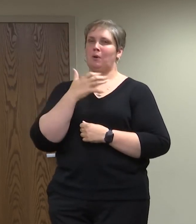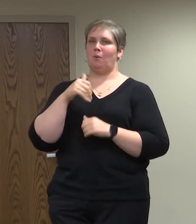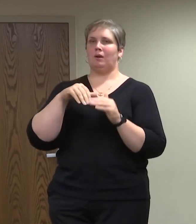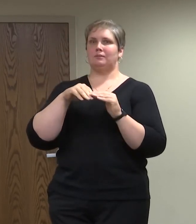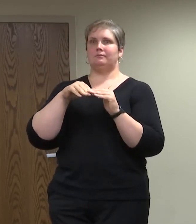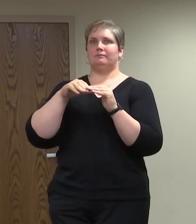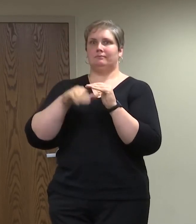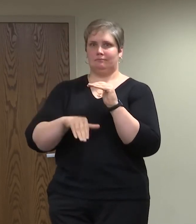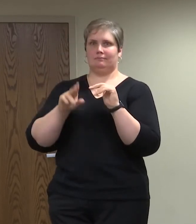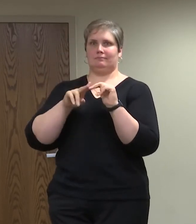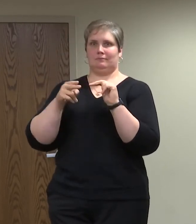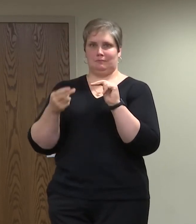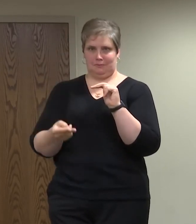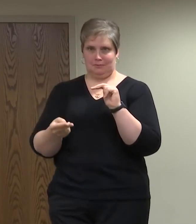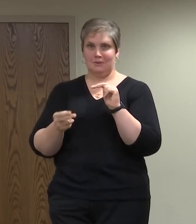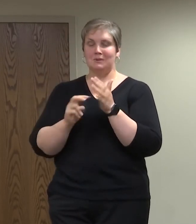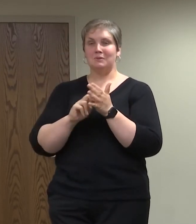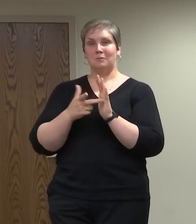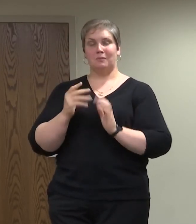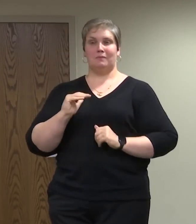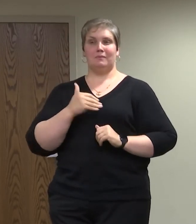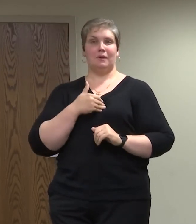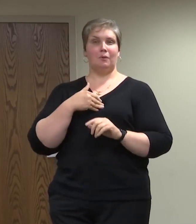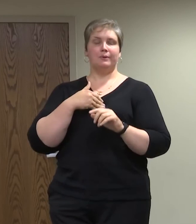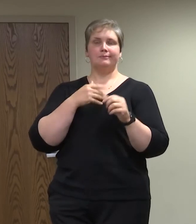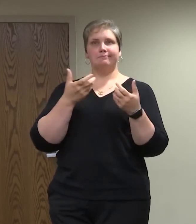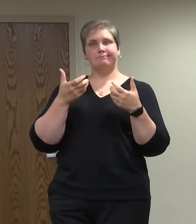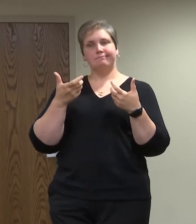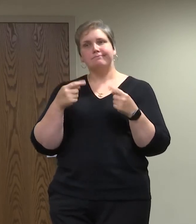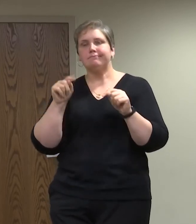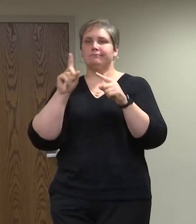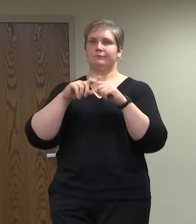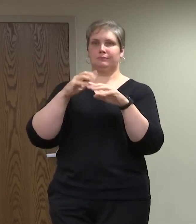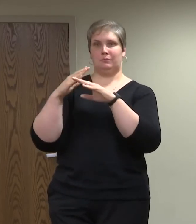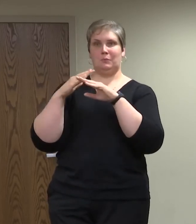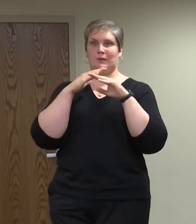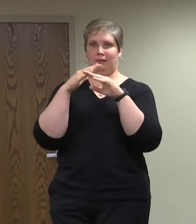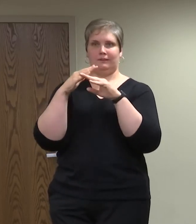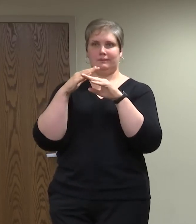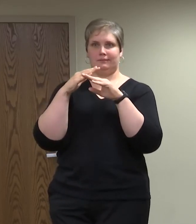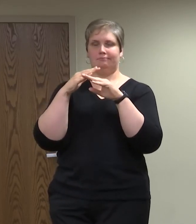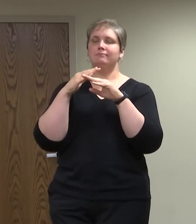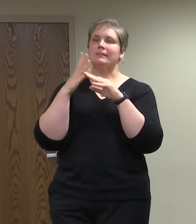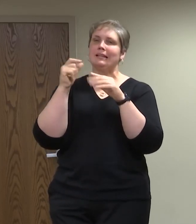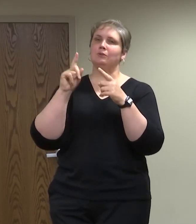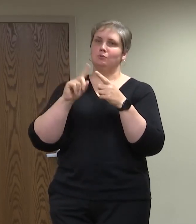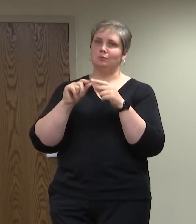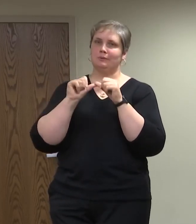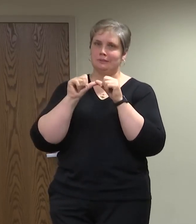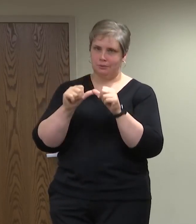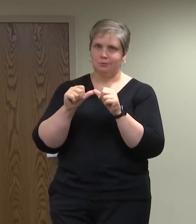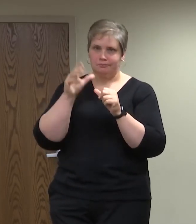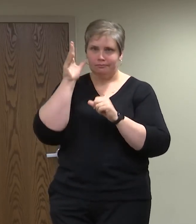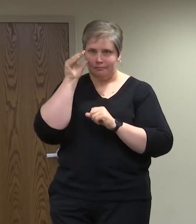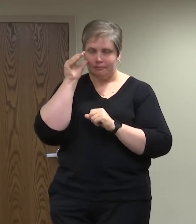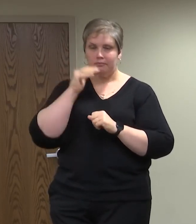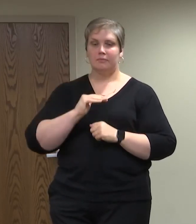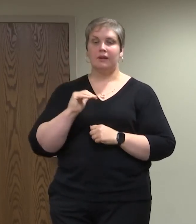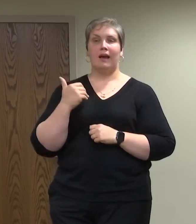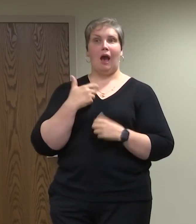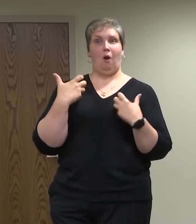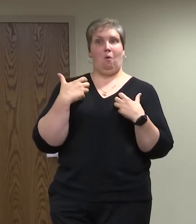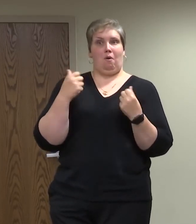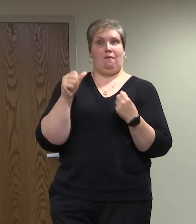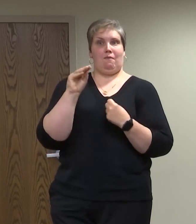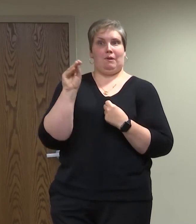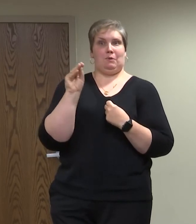double down on our prevention efforts. We have no additional deaths to report. Our recovery rate is still at